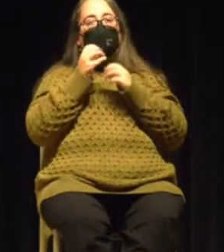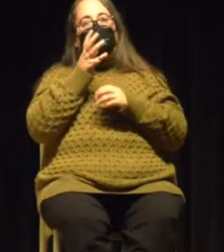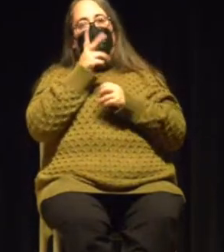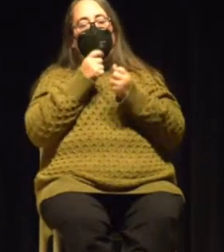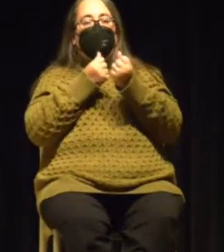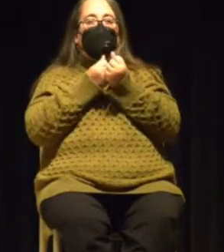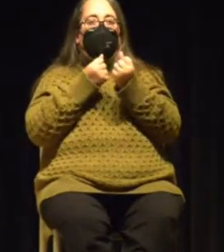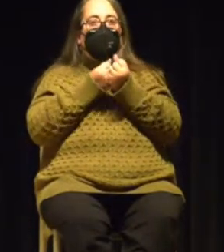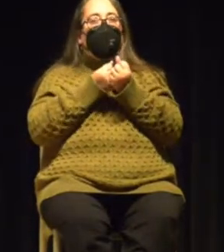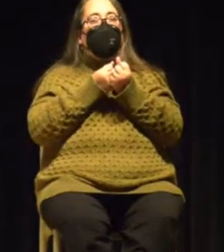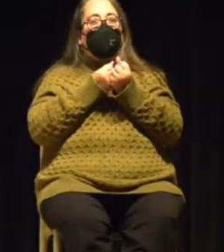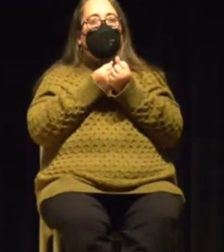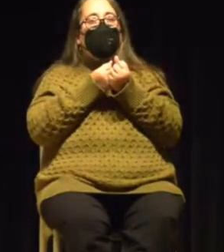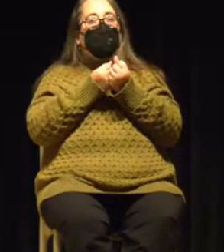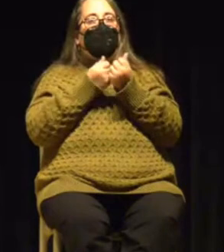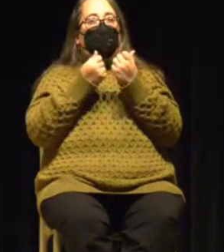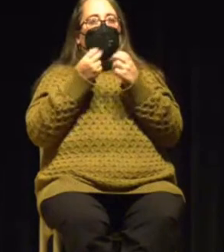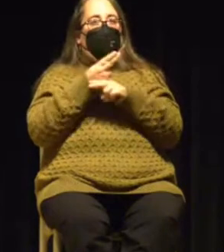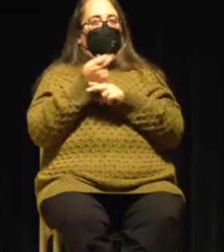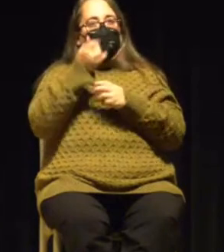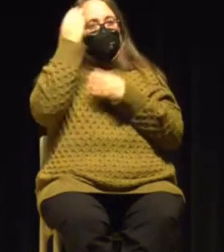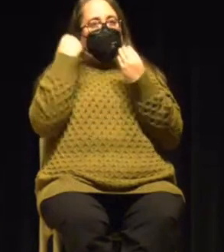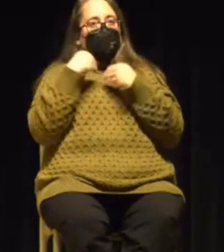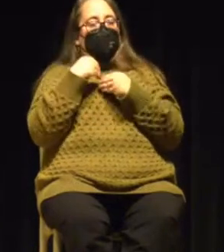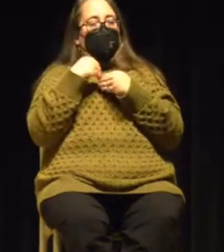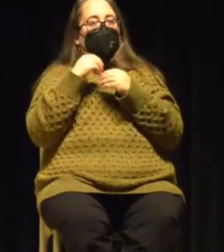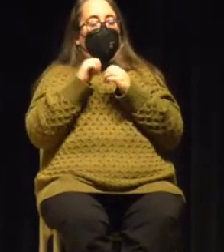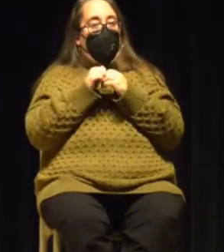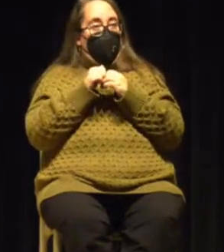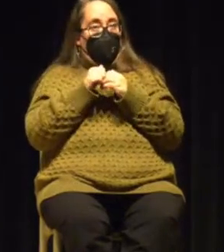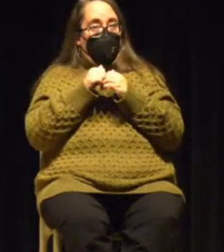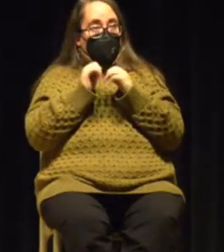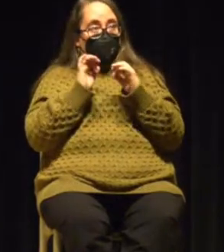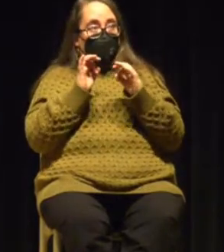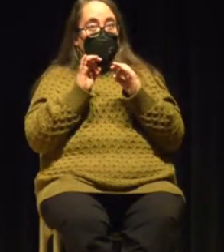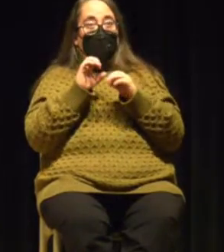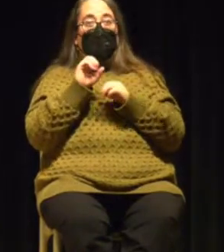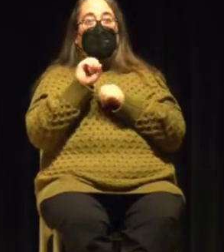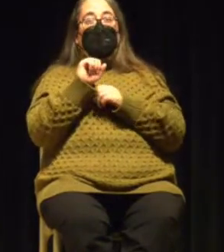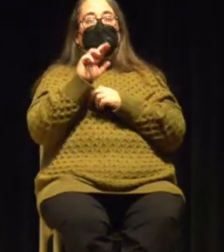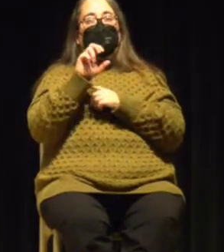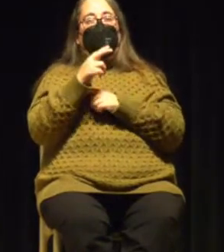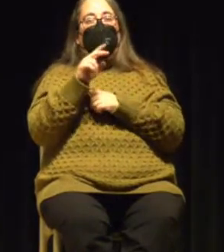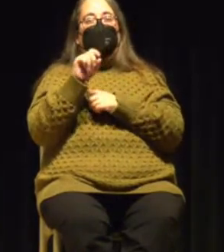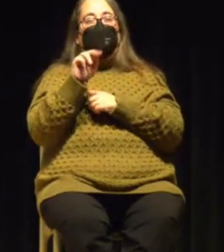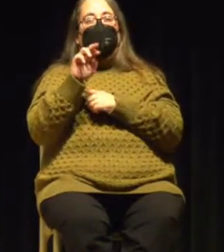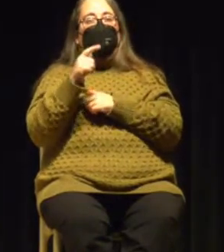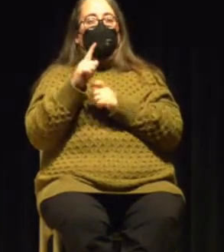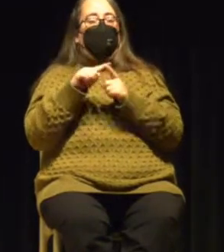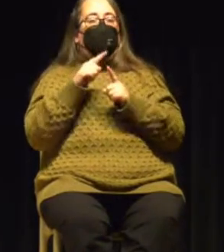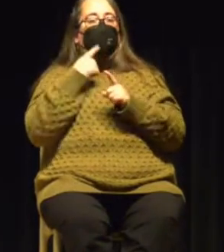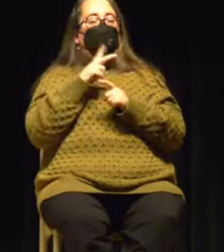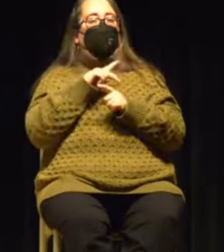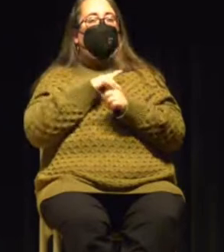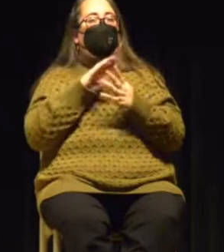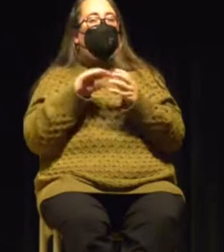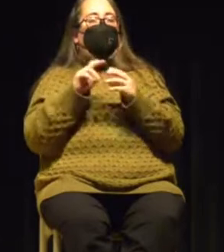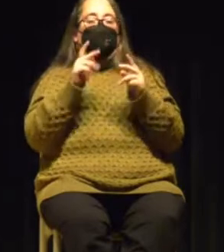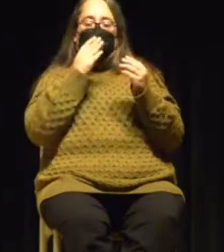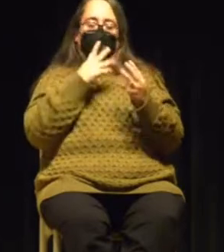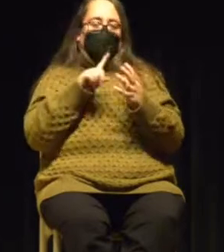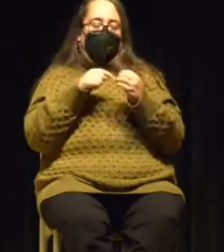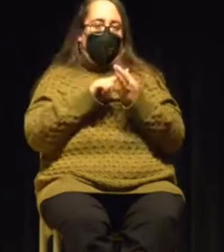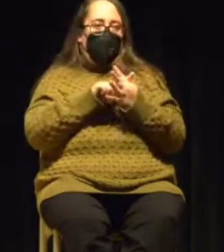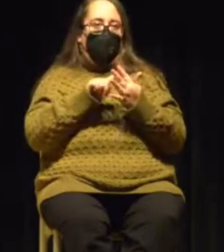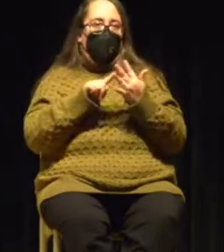advocate, women wearing hijab, how is this going to land? And that Sarah Koenig taught me the lesson that when you tell a personal story, people don't care about